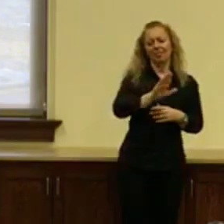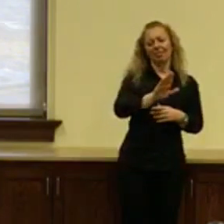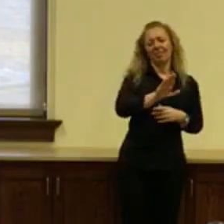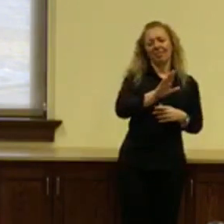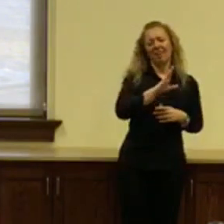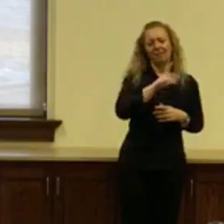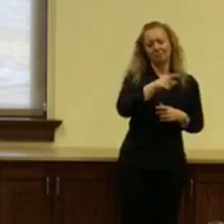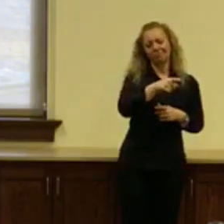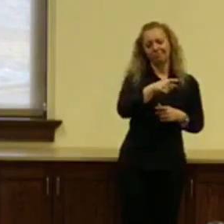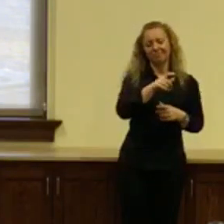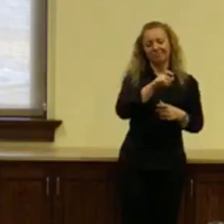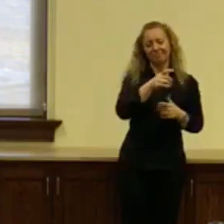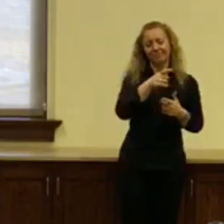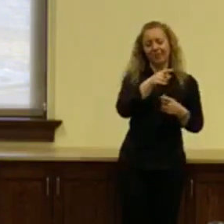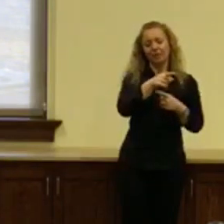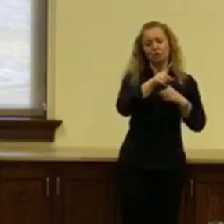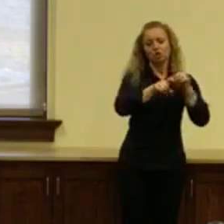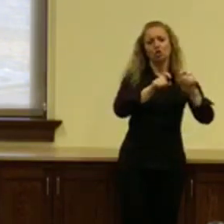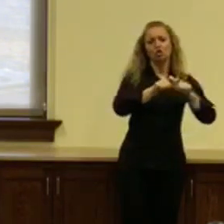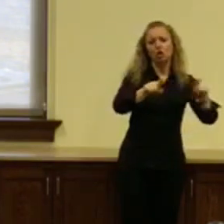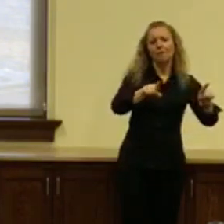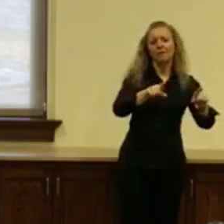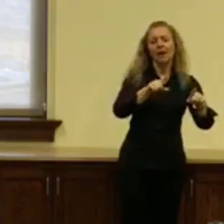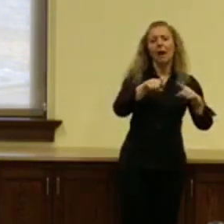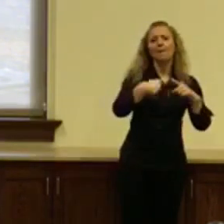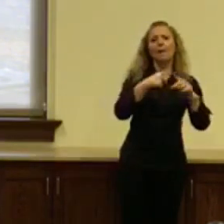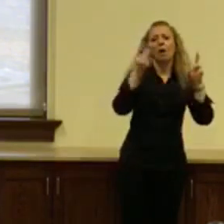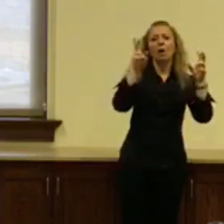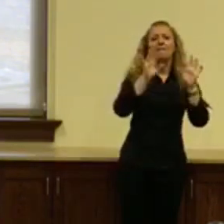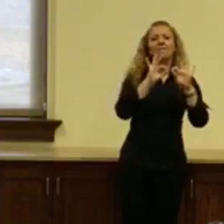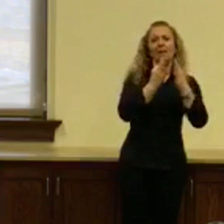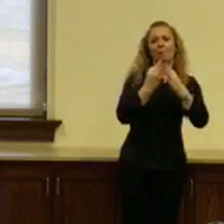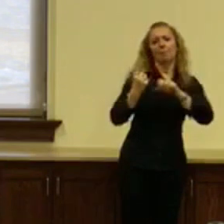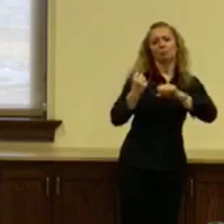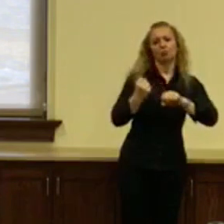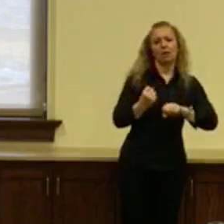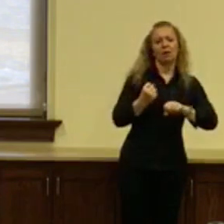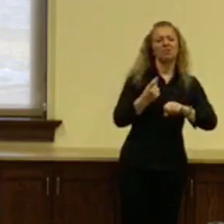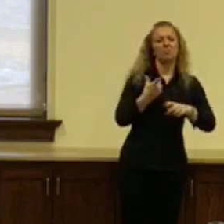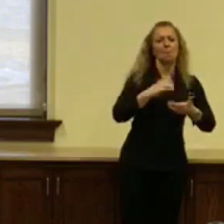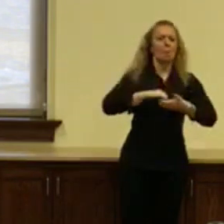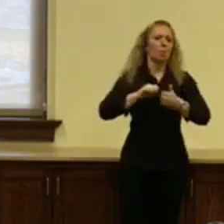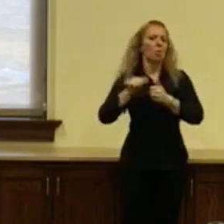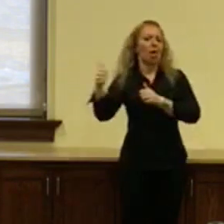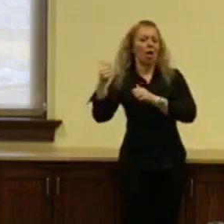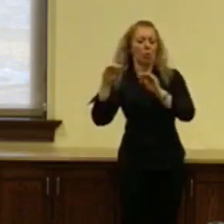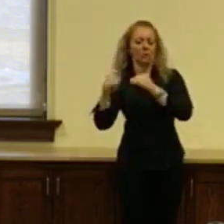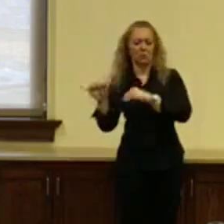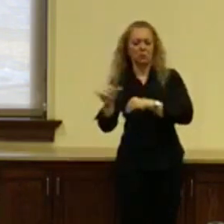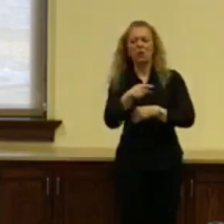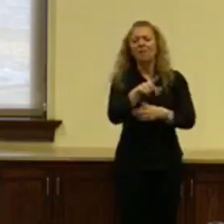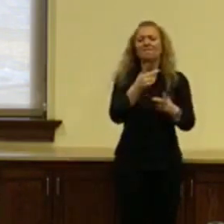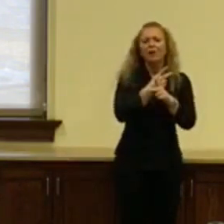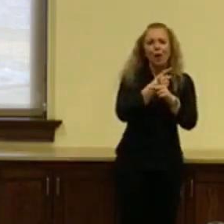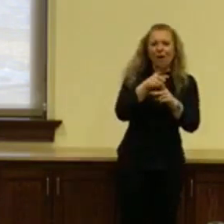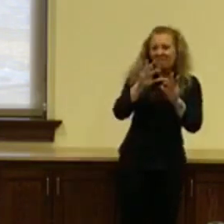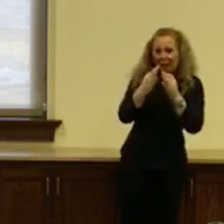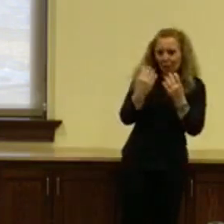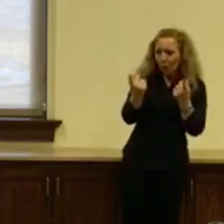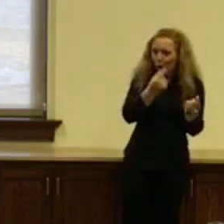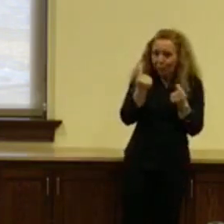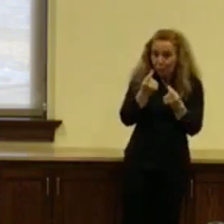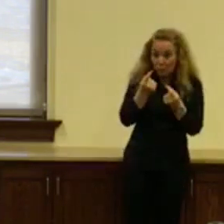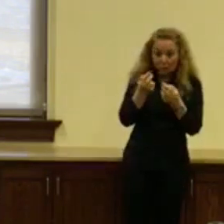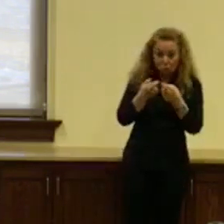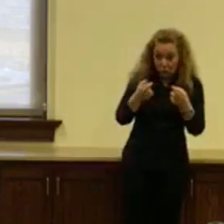around our county who are distributing a family strengths survey to learn how families are doing, what resources they're using, and what